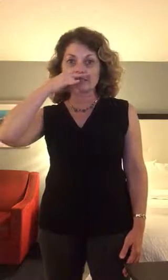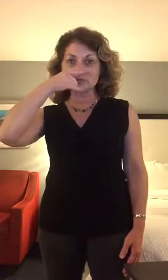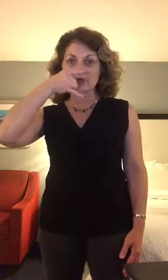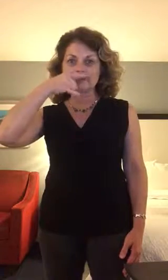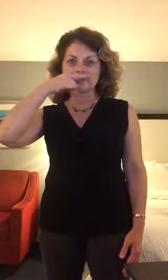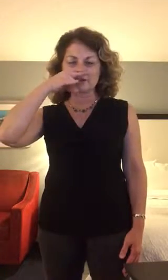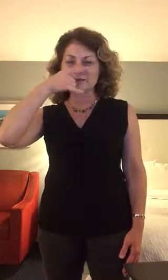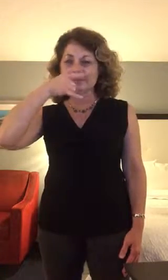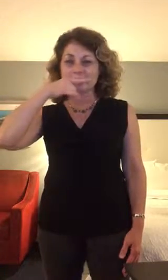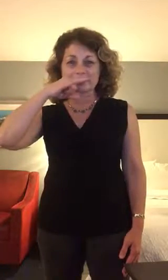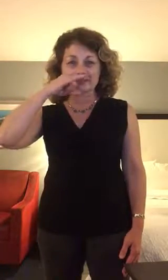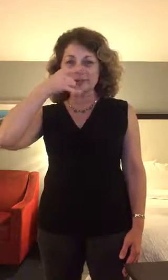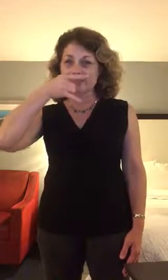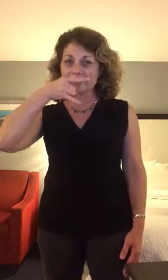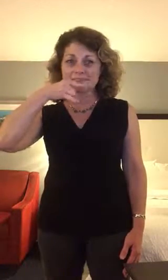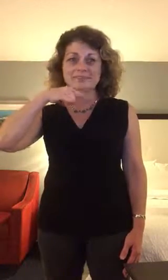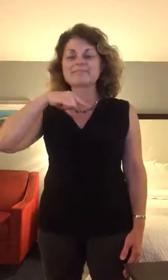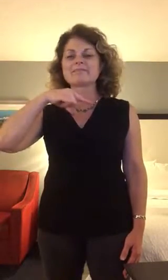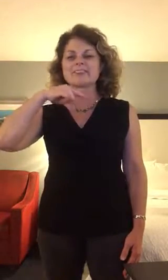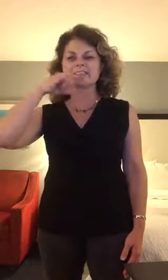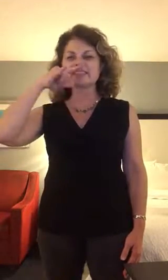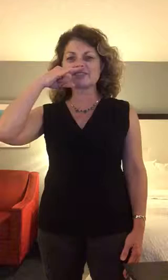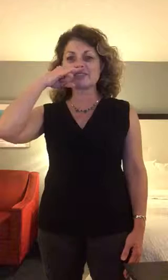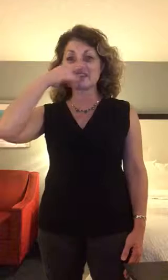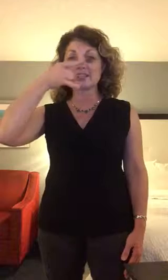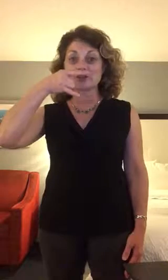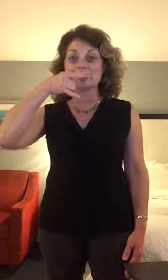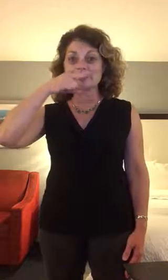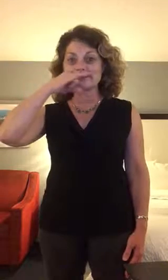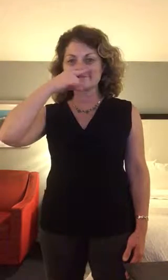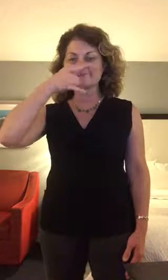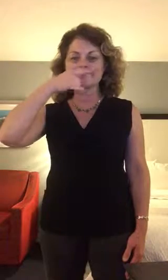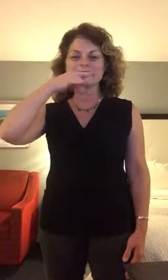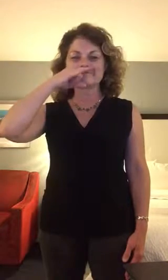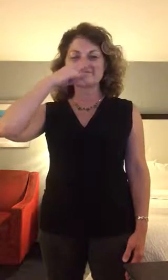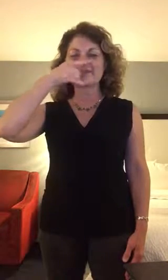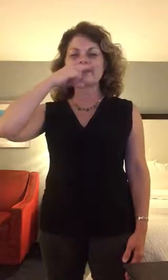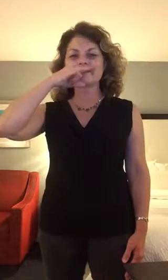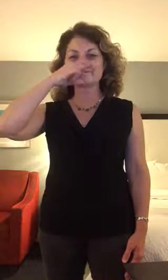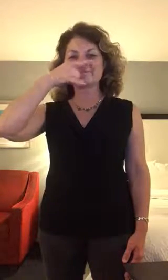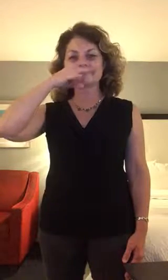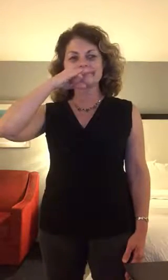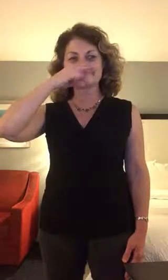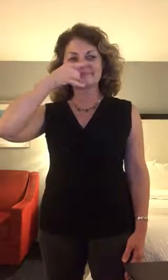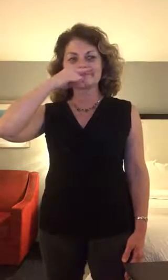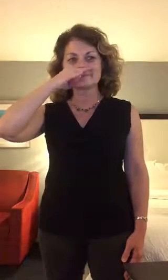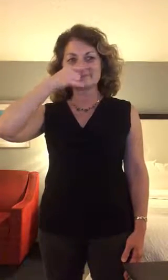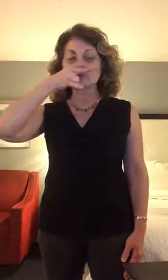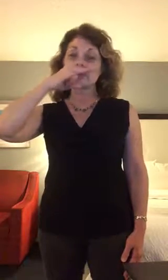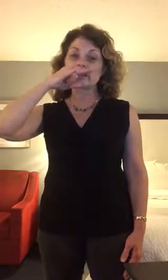and wipe the nose, because little kids have snotty noses. Kid or